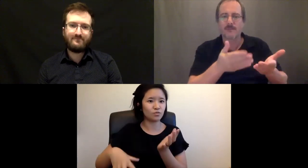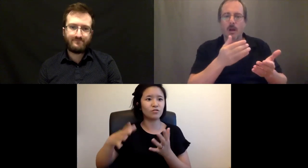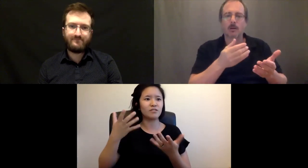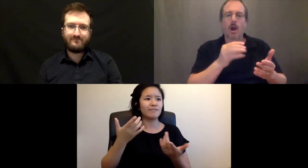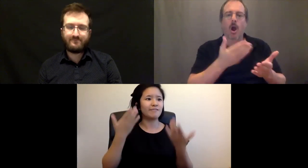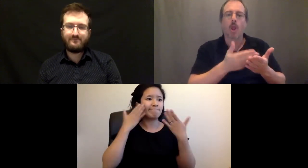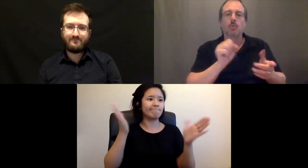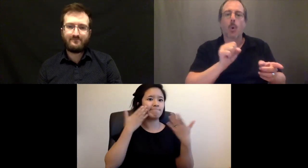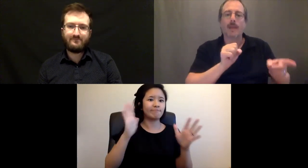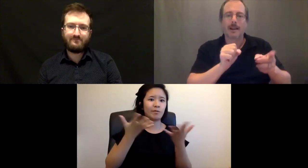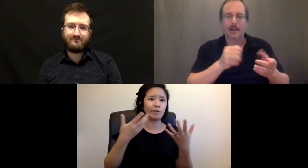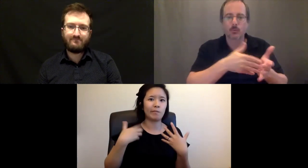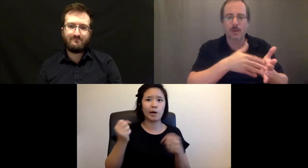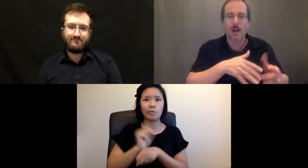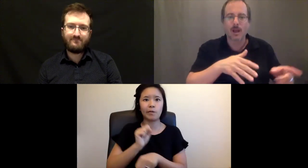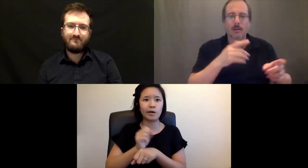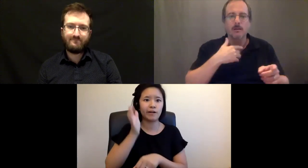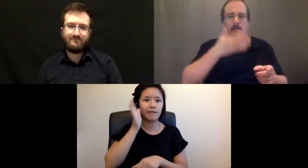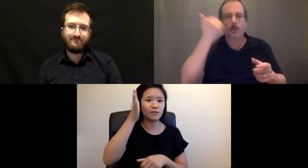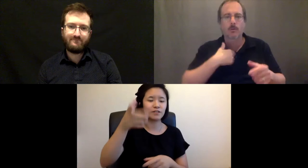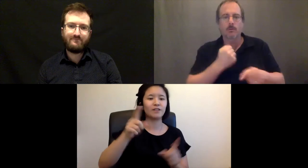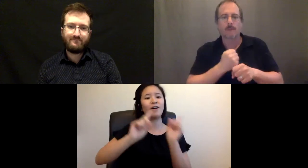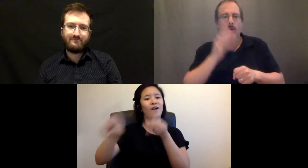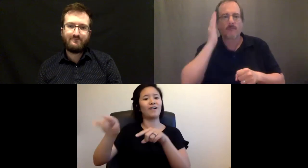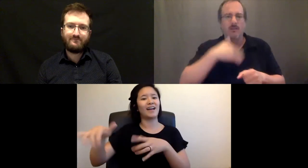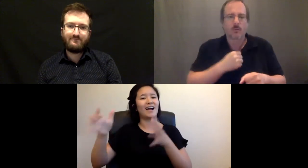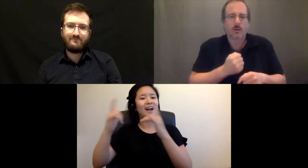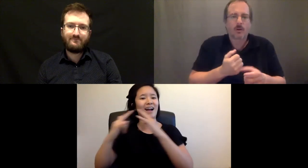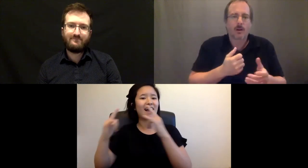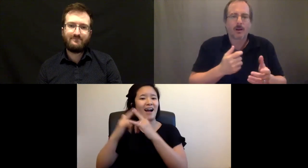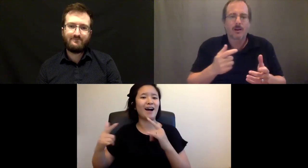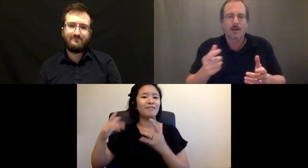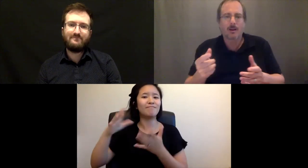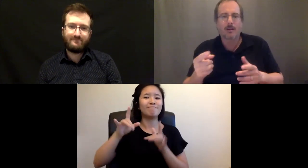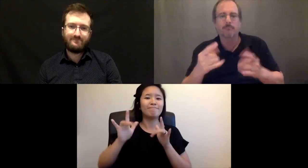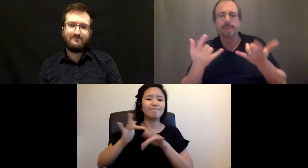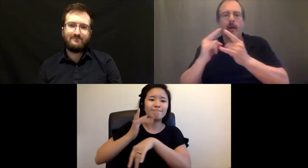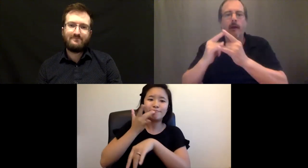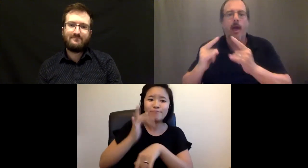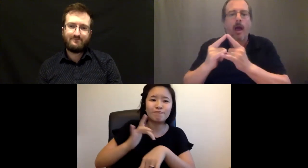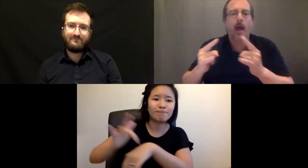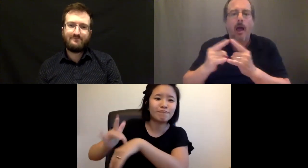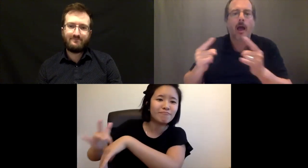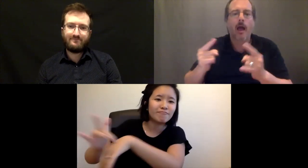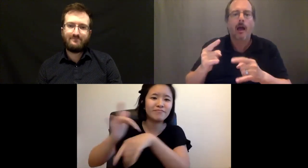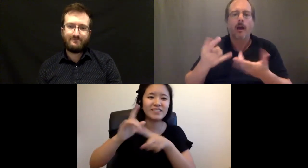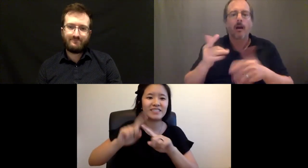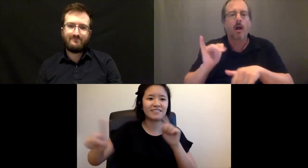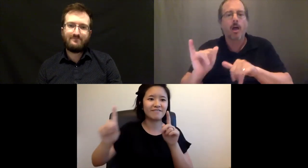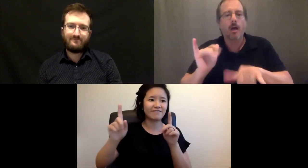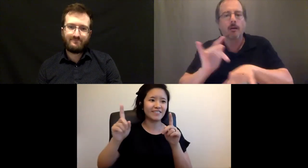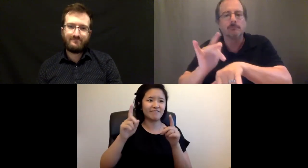RIT and NTID. If you're not sure about what you want to do when you grow up, go to